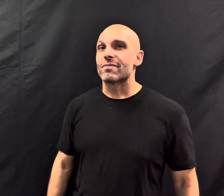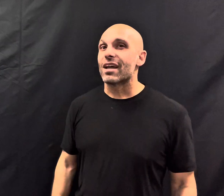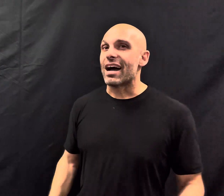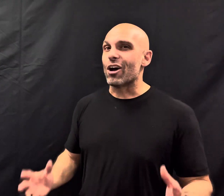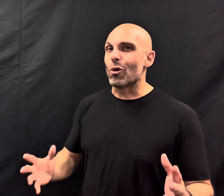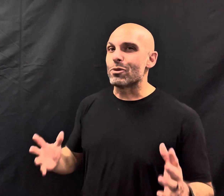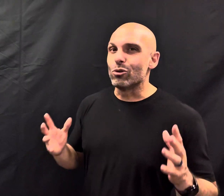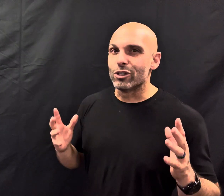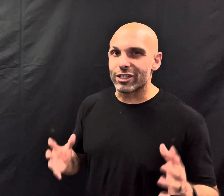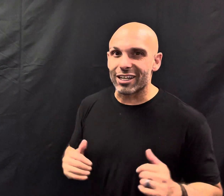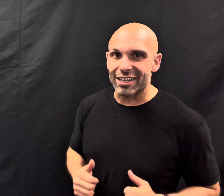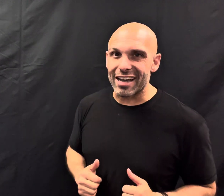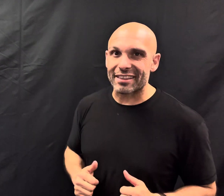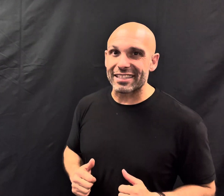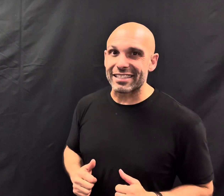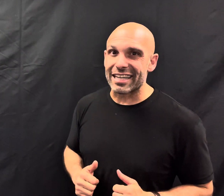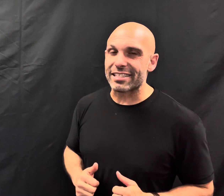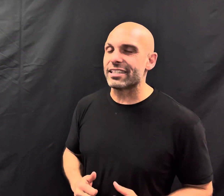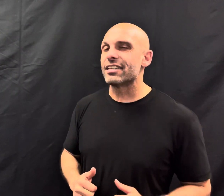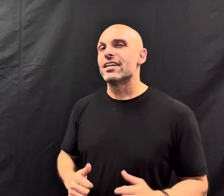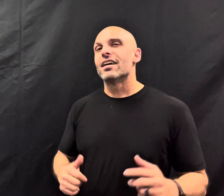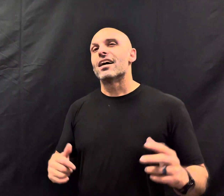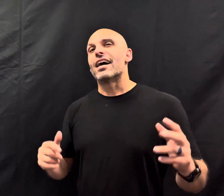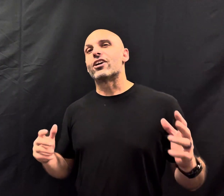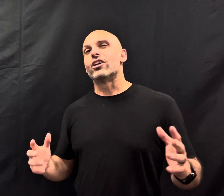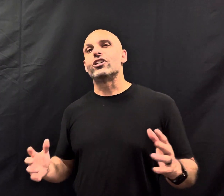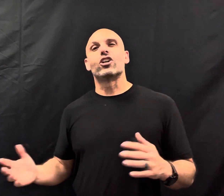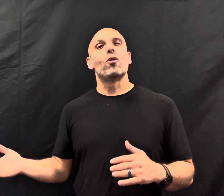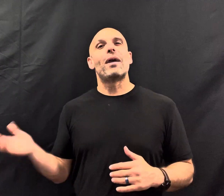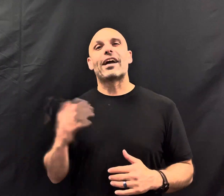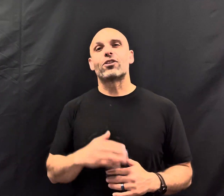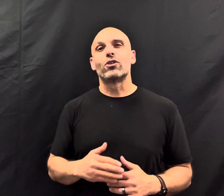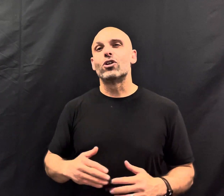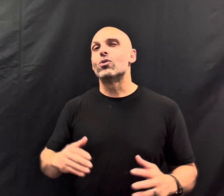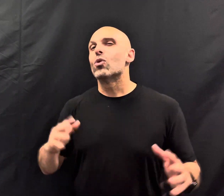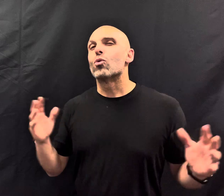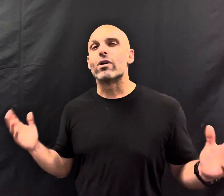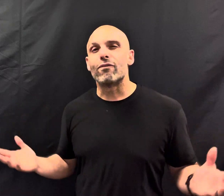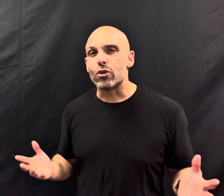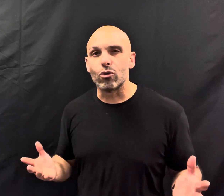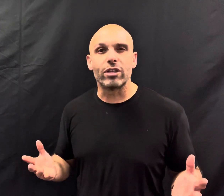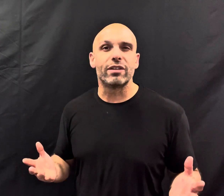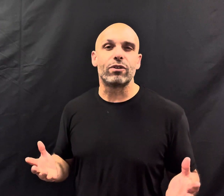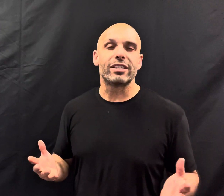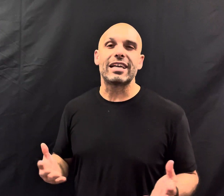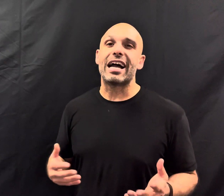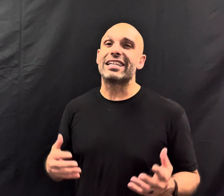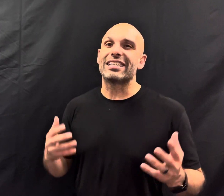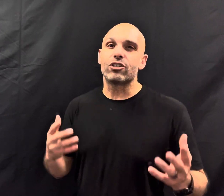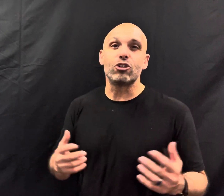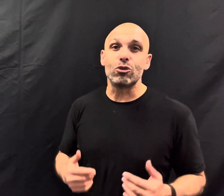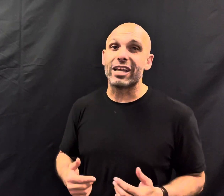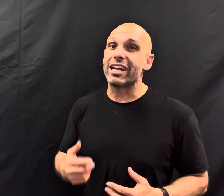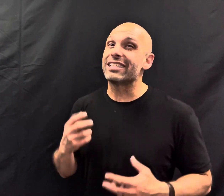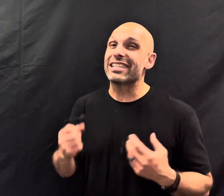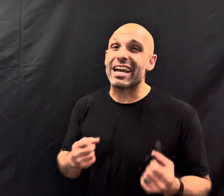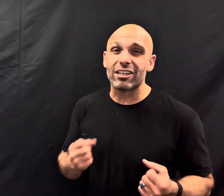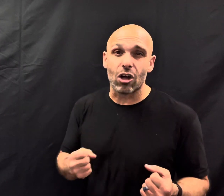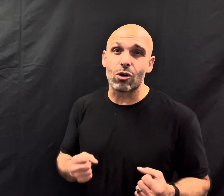I hope you learned a lot this lesson. I encourage you to go back through, review the different signs until you get it. Sign along with